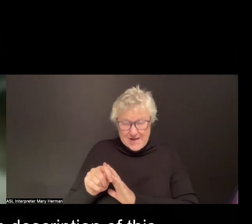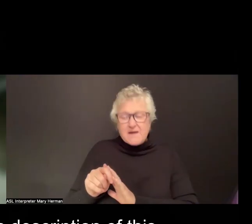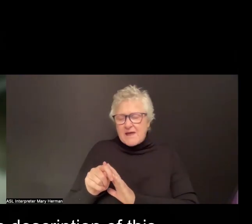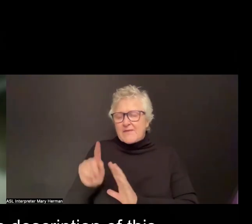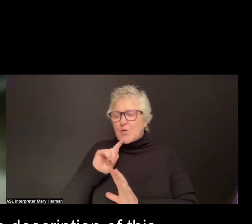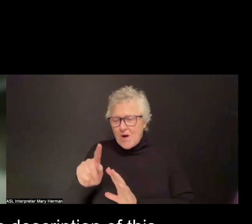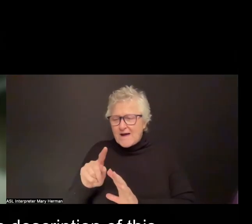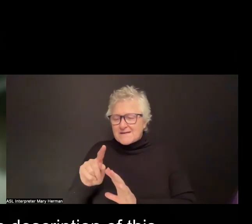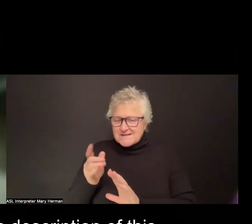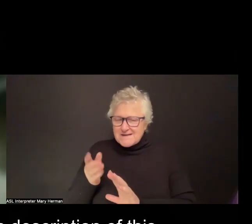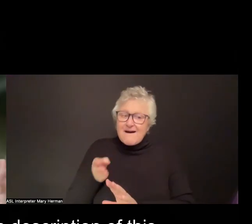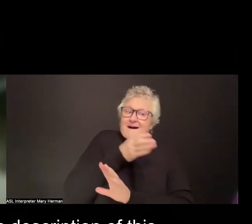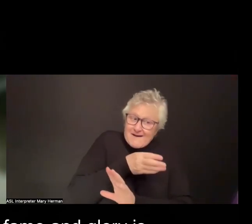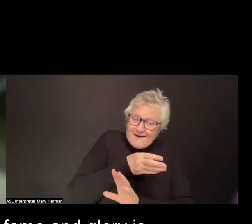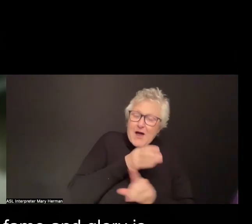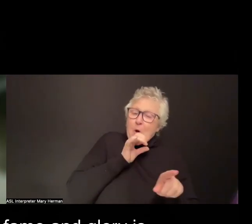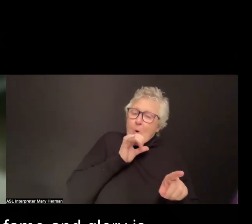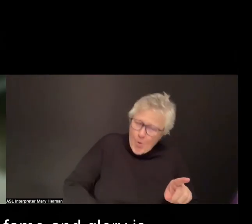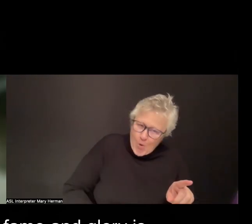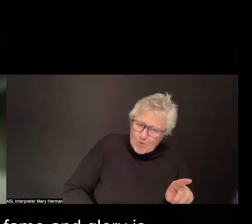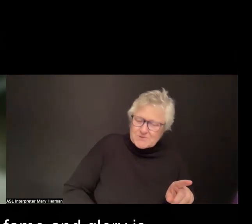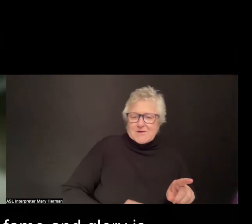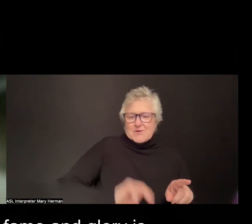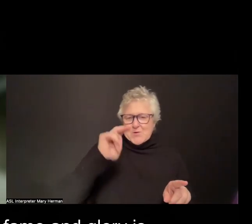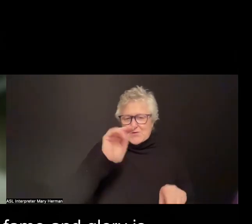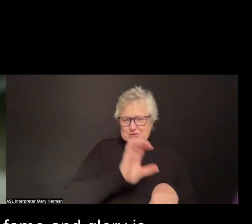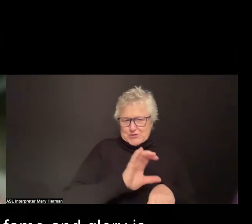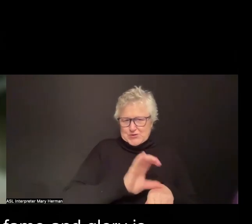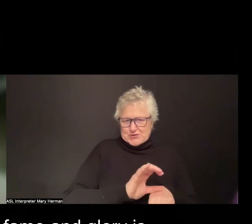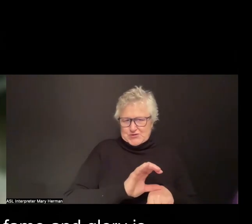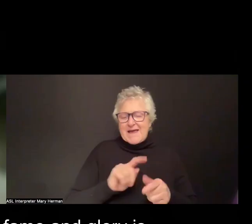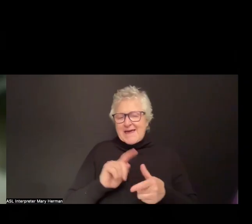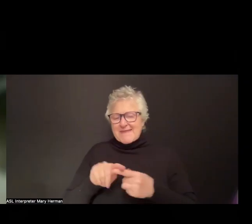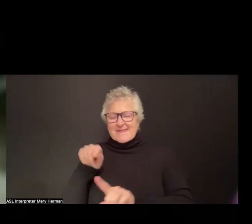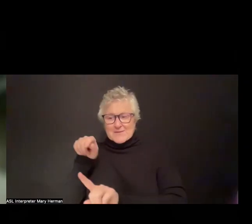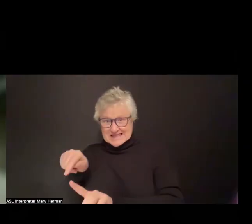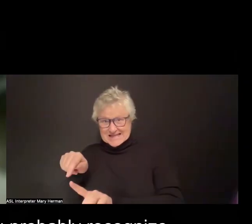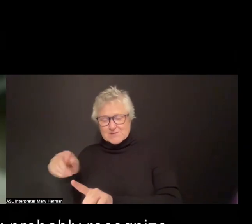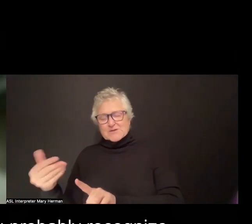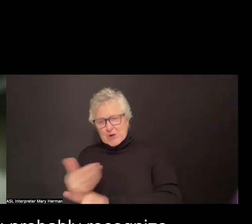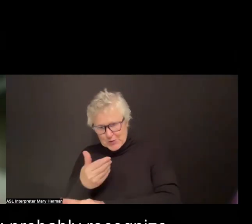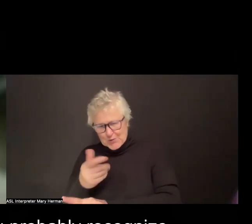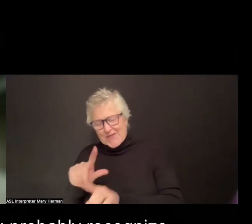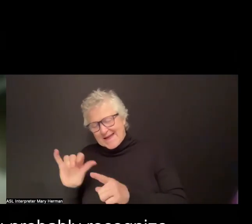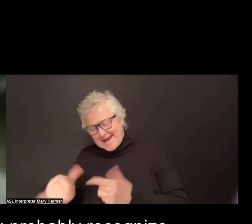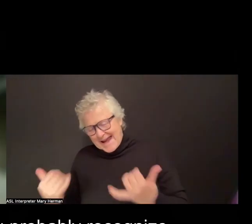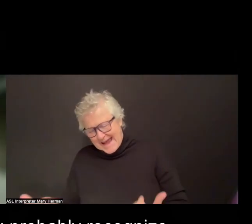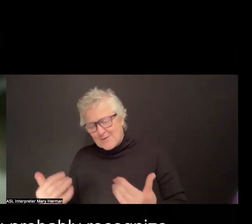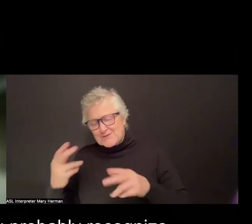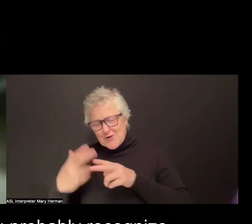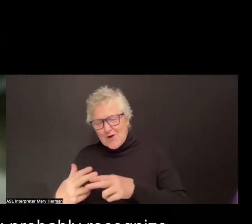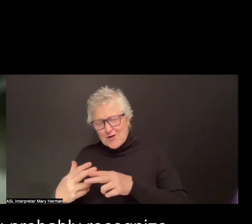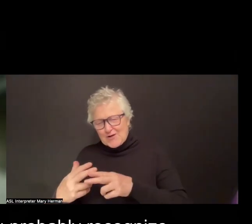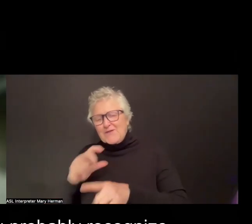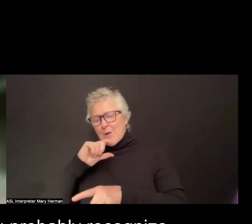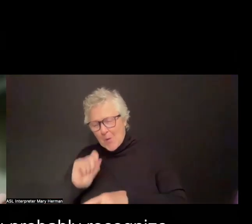wealthy edifice, because of Cotton Mather's fame and glory, is accurate. Cotton Mather, you probably recognize his